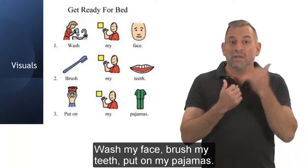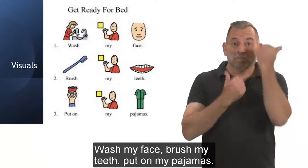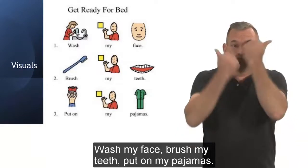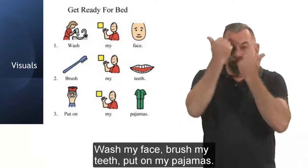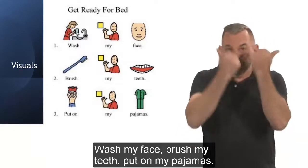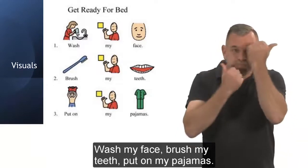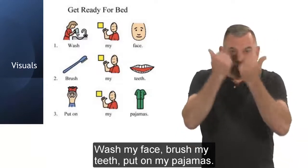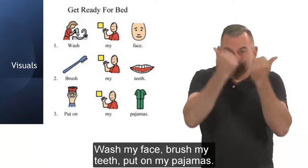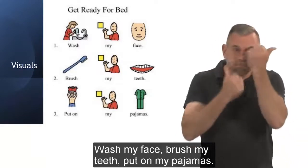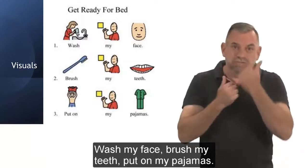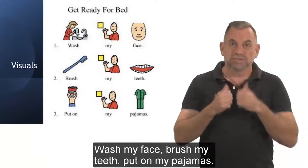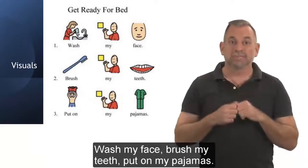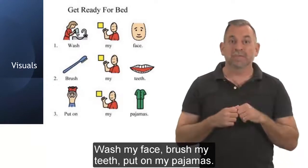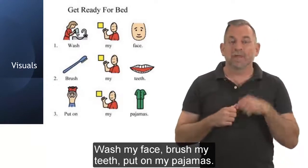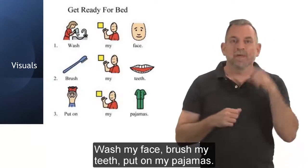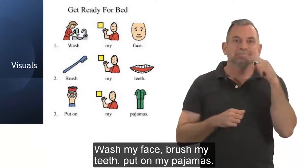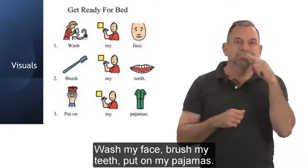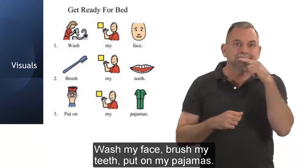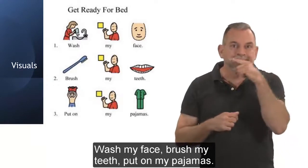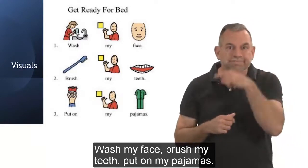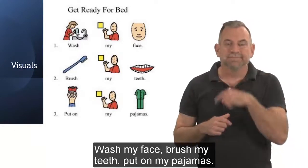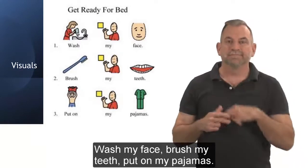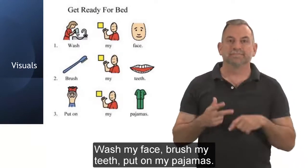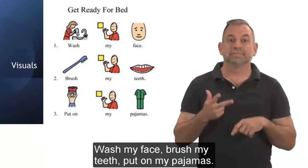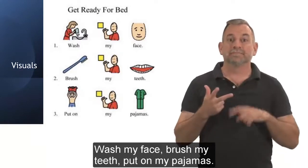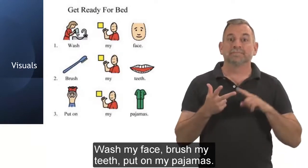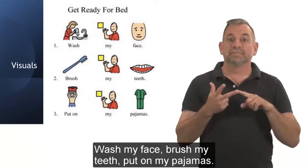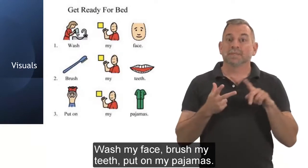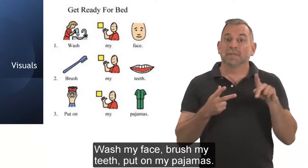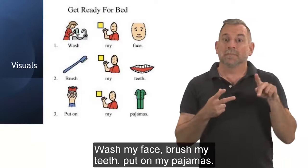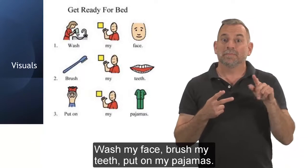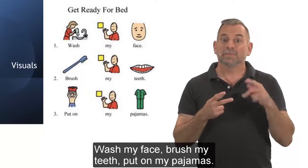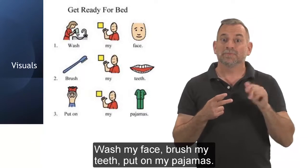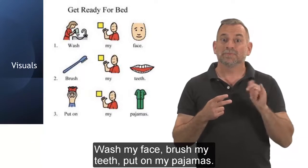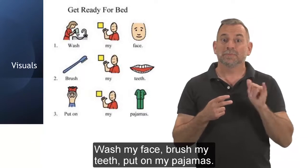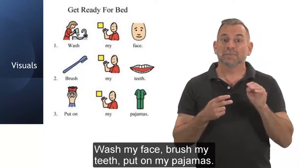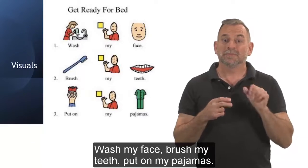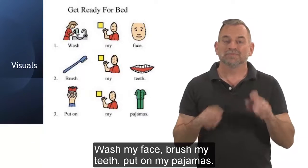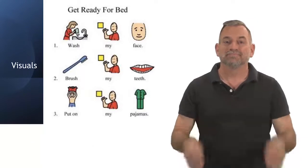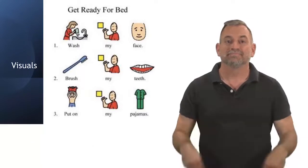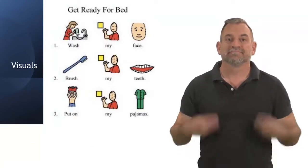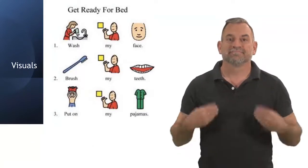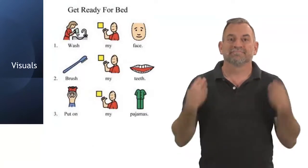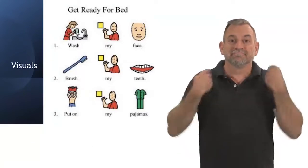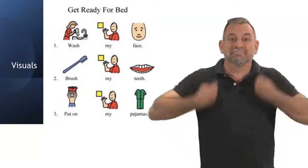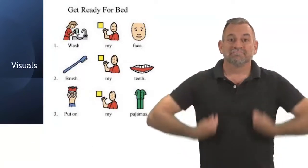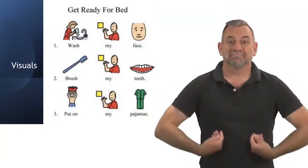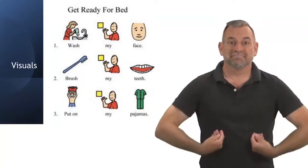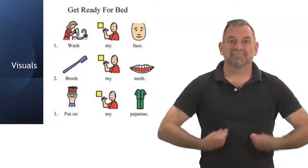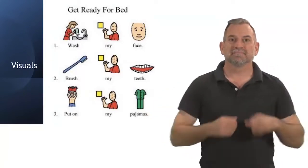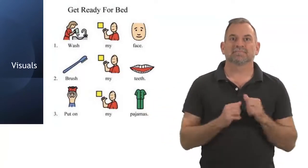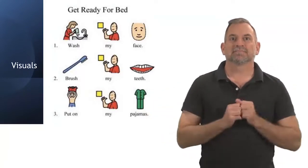Wash my face, brush my teeth, put on my pajamas.